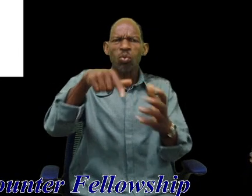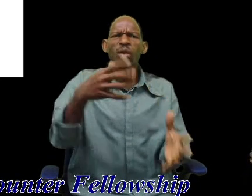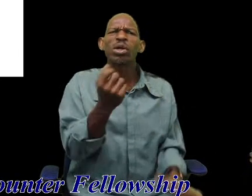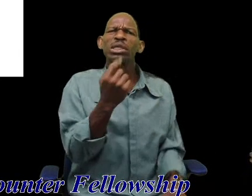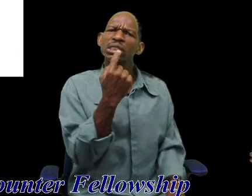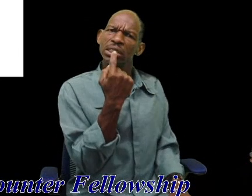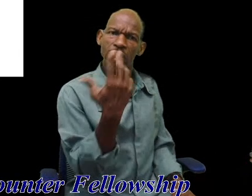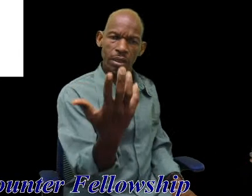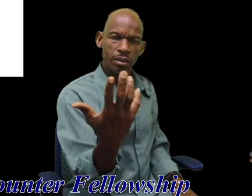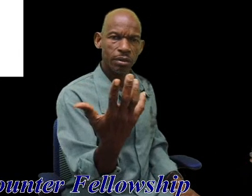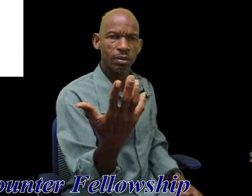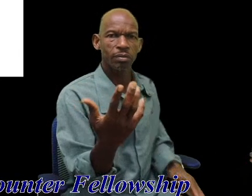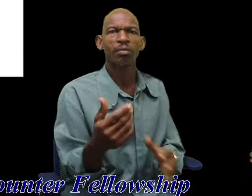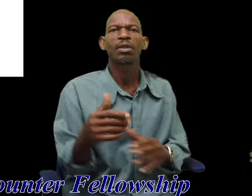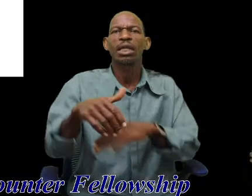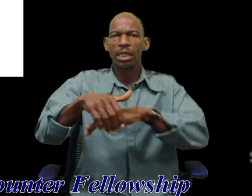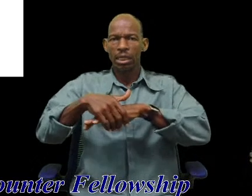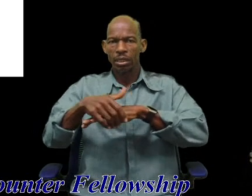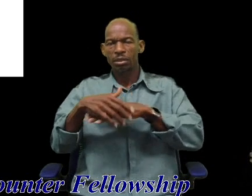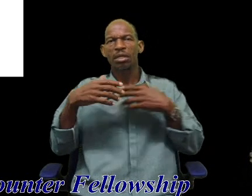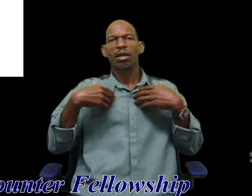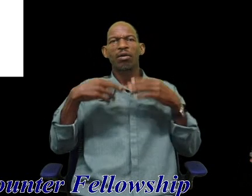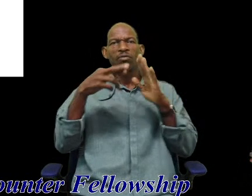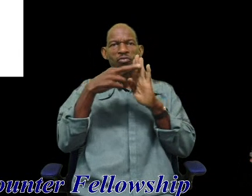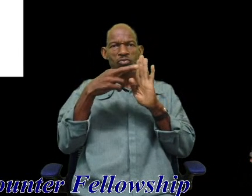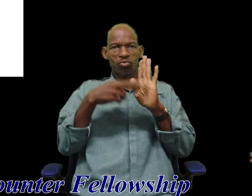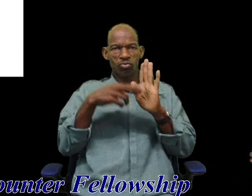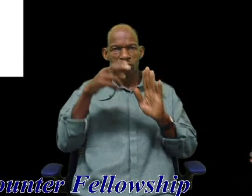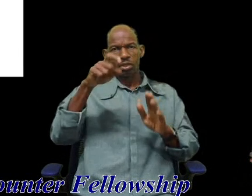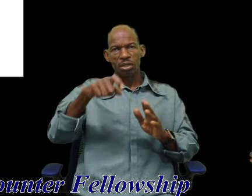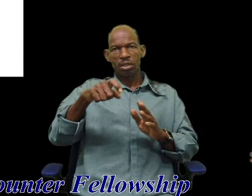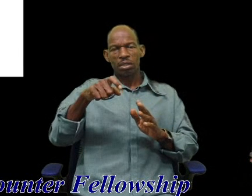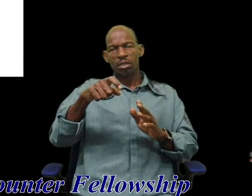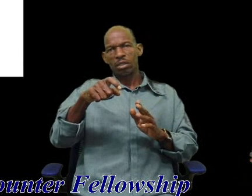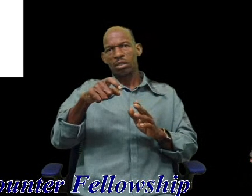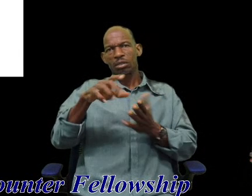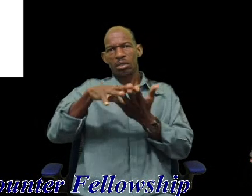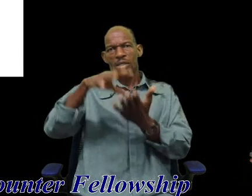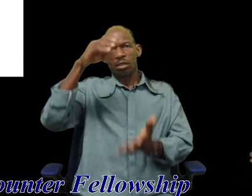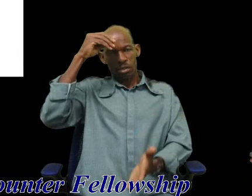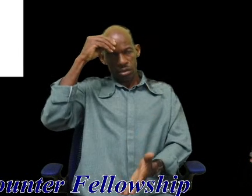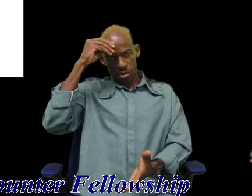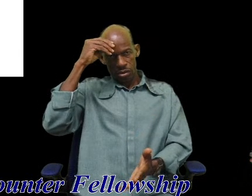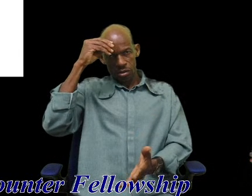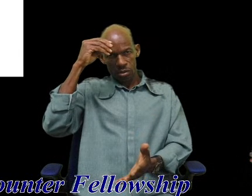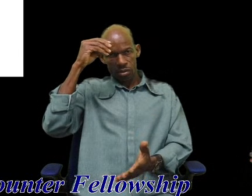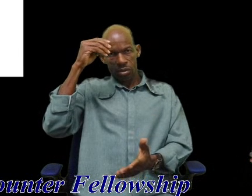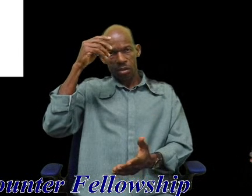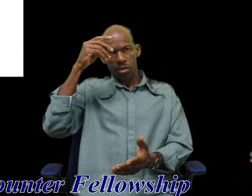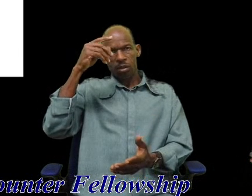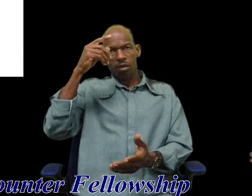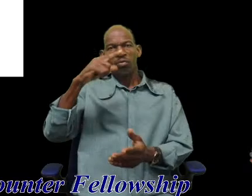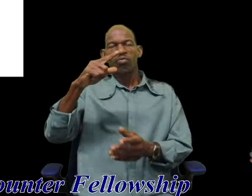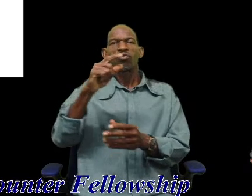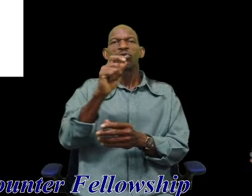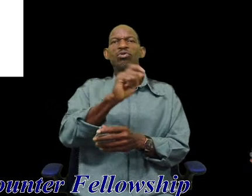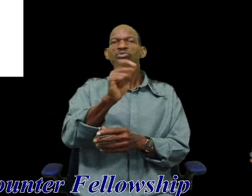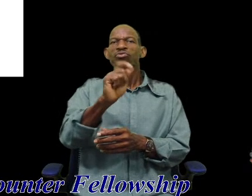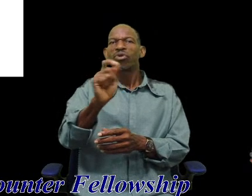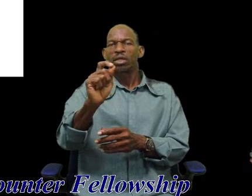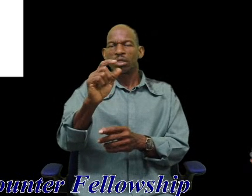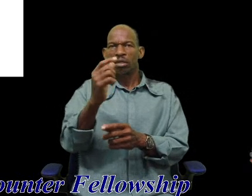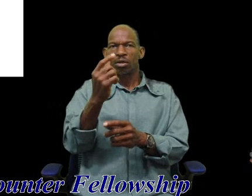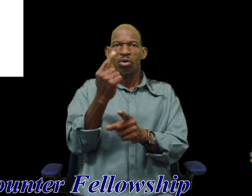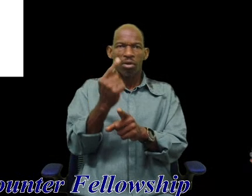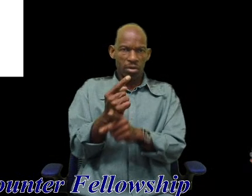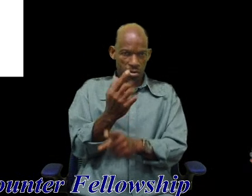in English, there are certain rules you need to follow in order for you to say the right thing or write the right